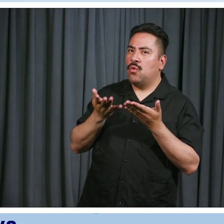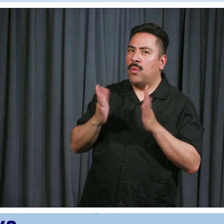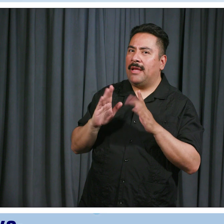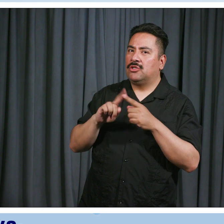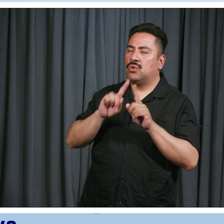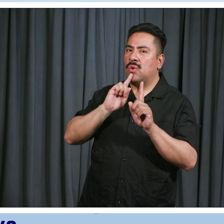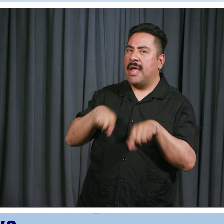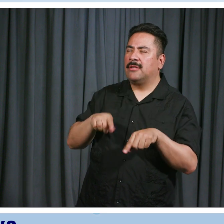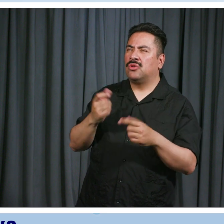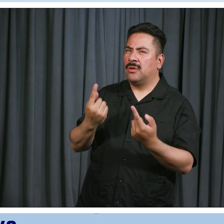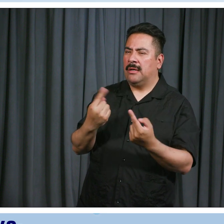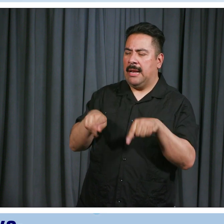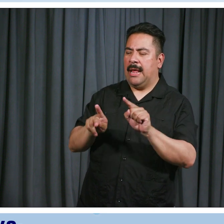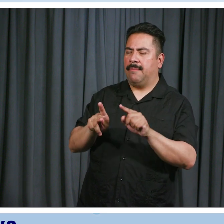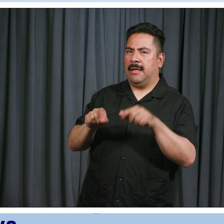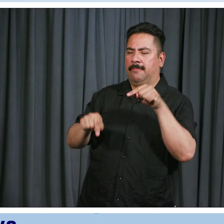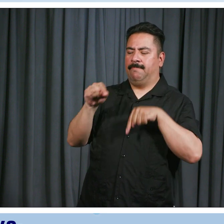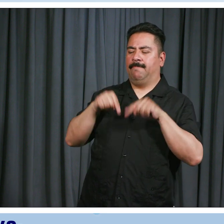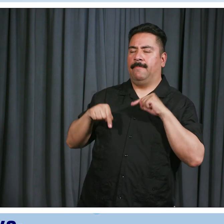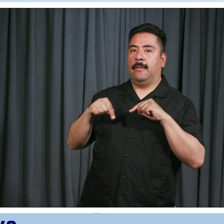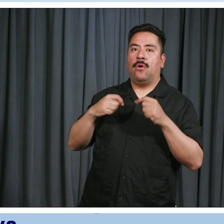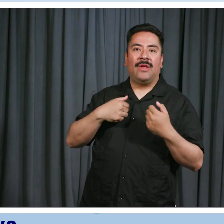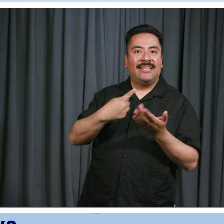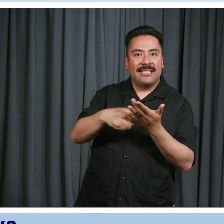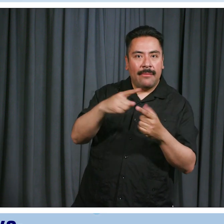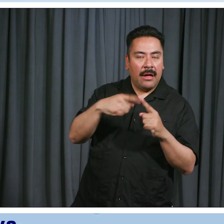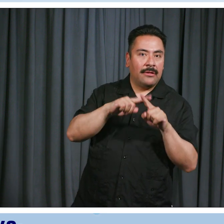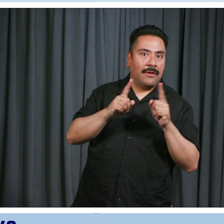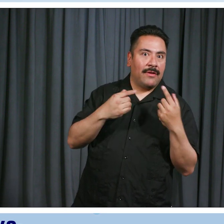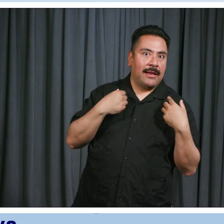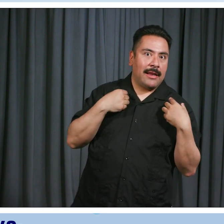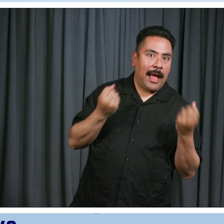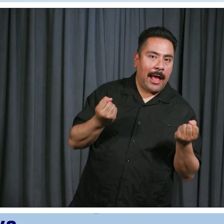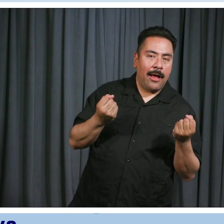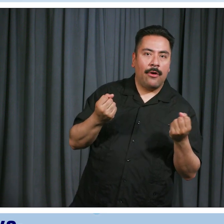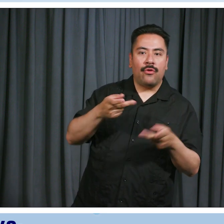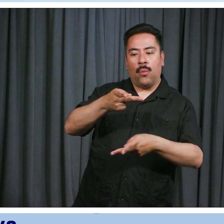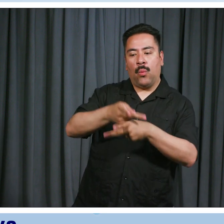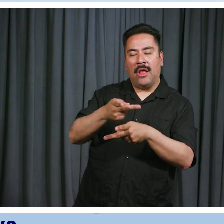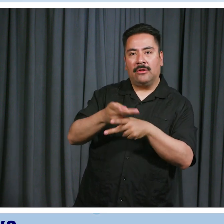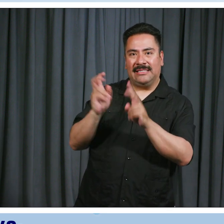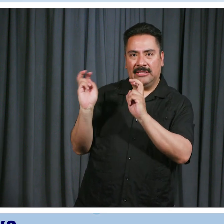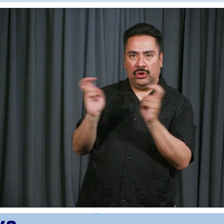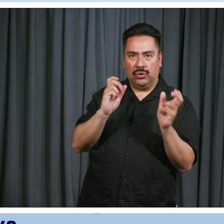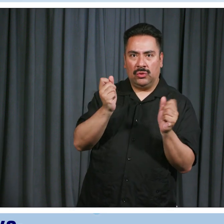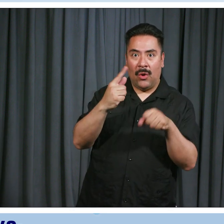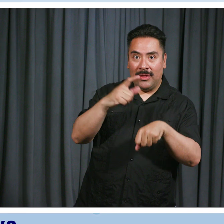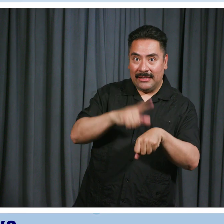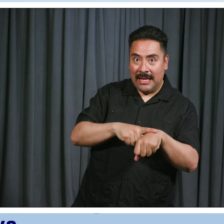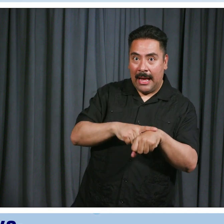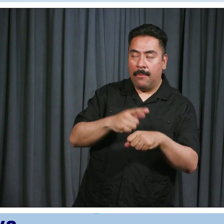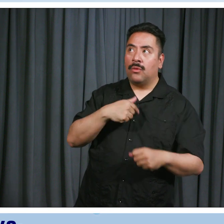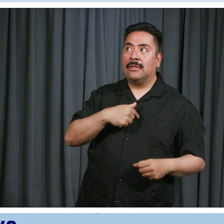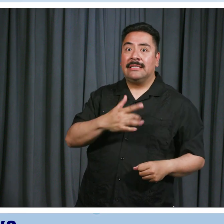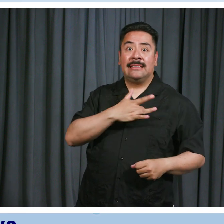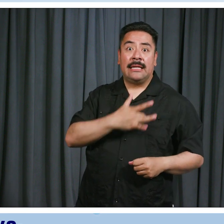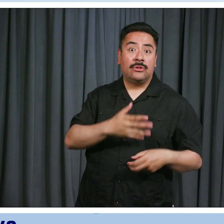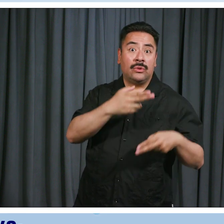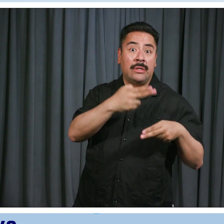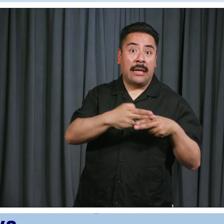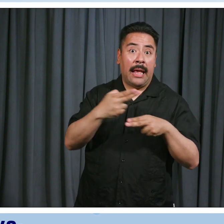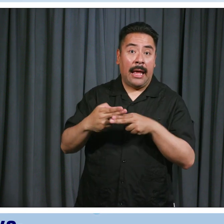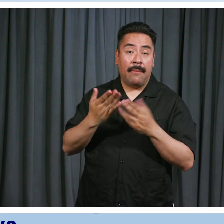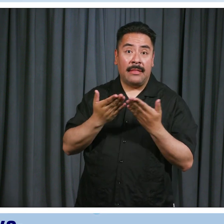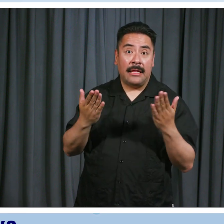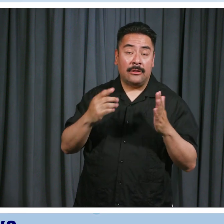second. We talk about different health and wellness issues all the time, and we usually name things to